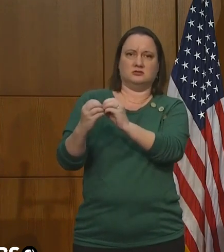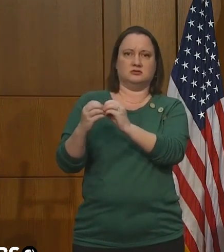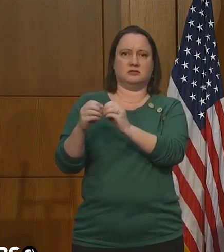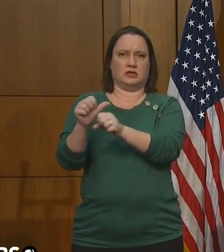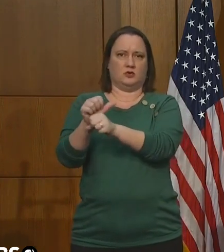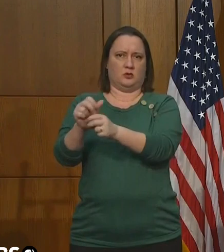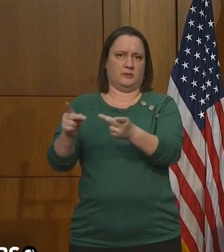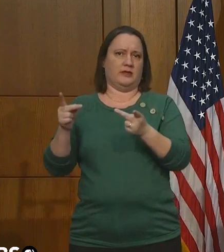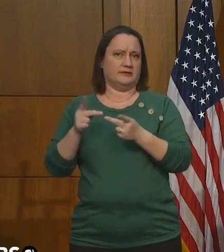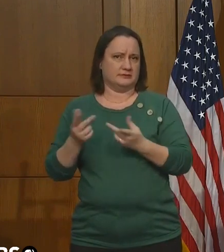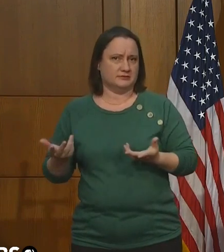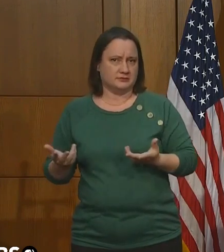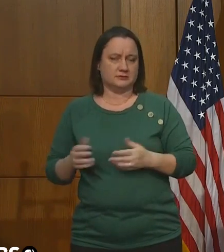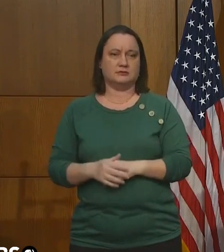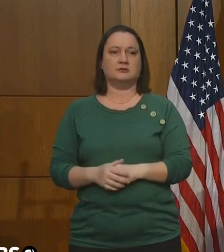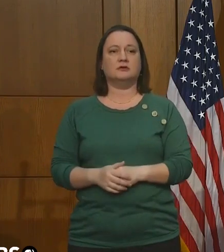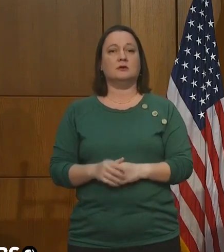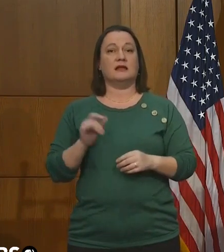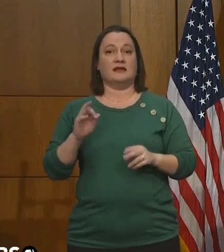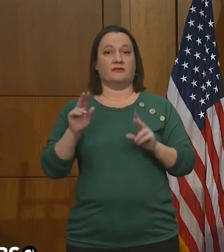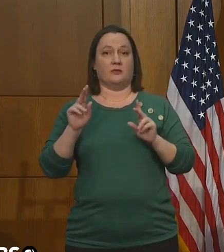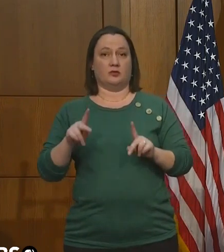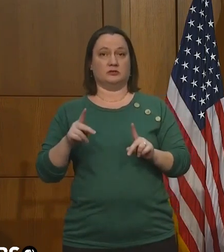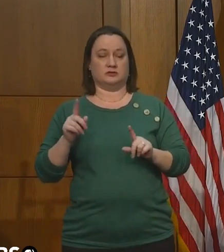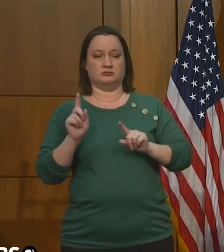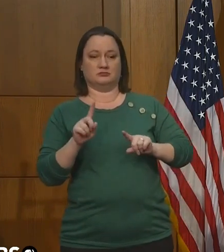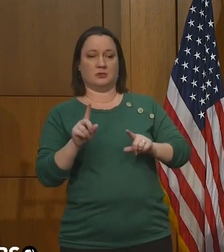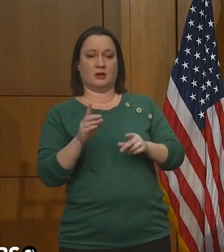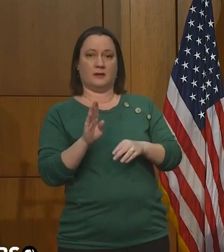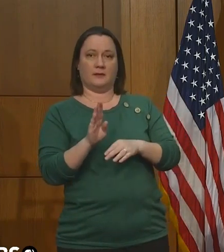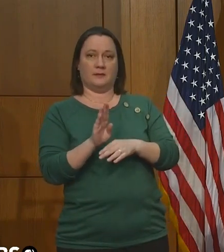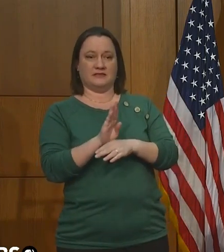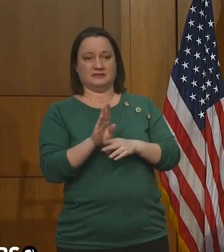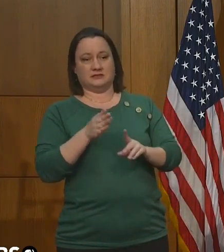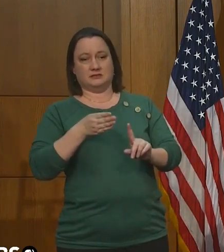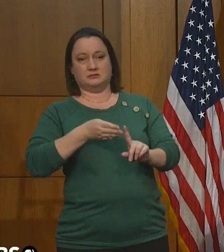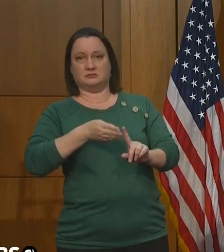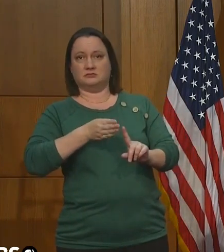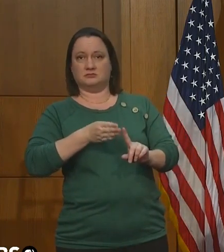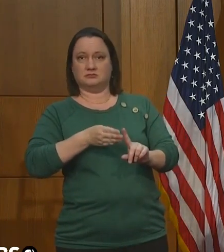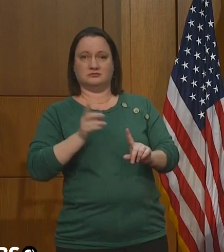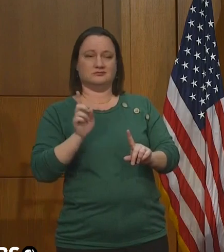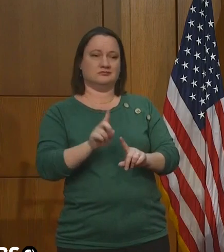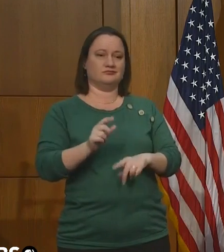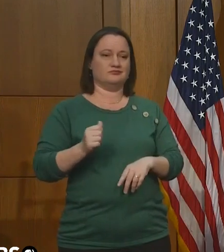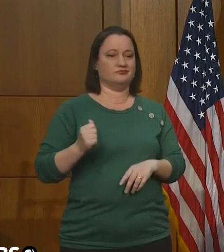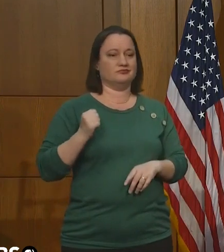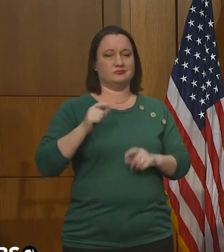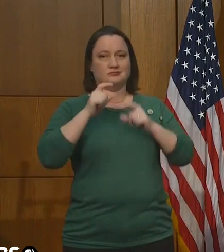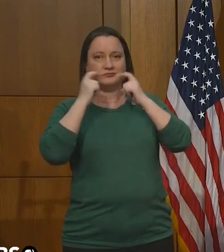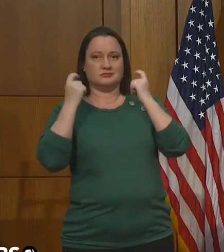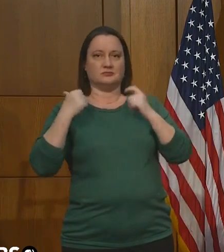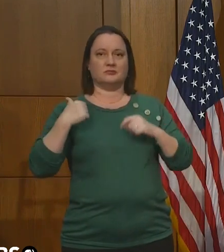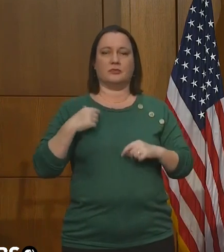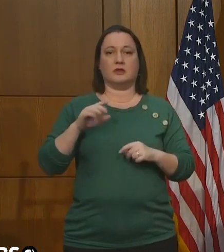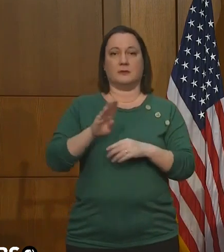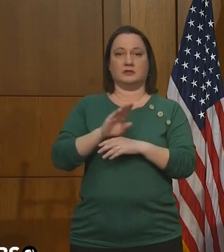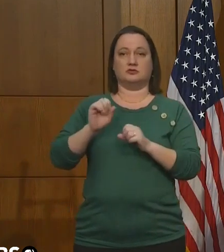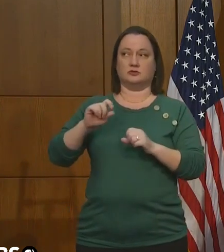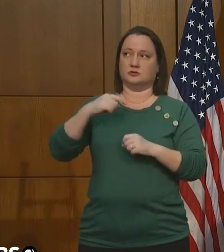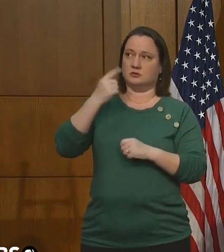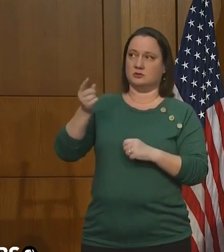that's repetitively not following the rules, then the business could notify the Virginia Department of Health, and